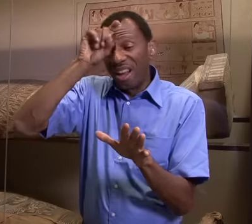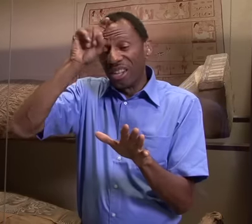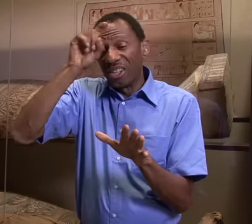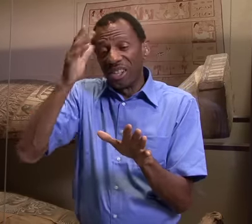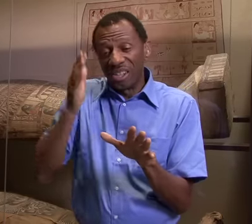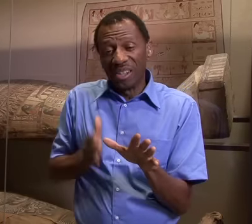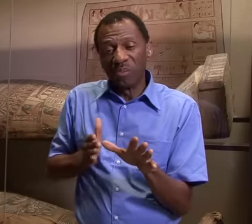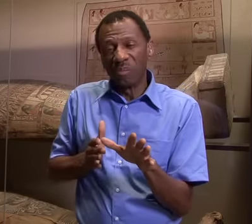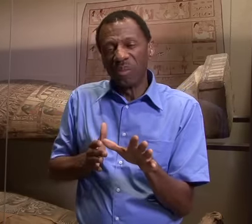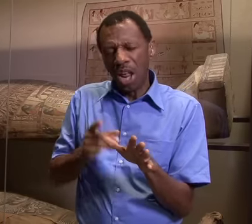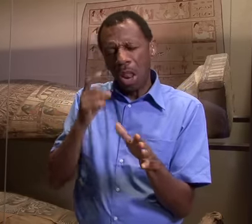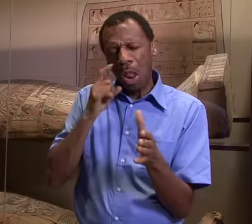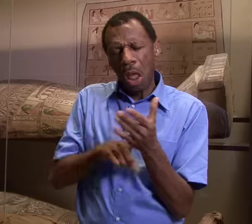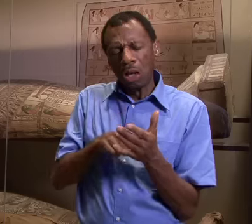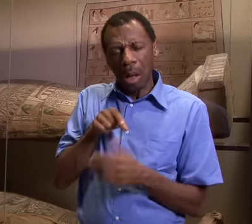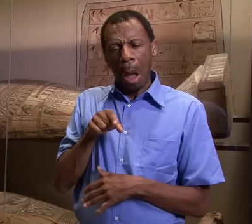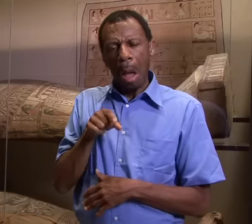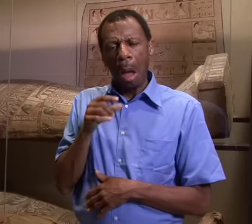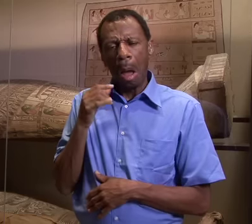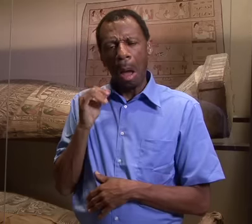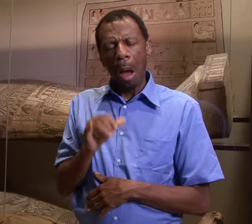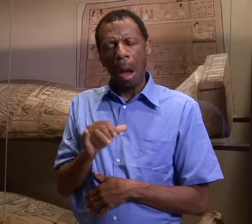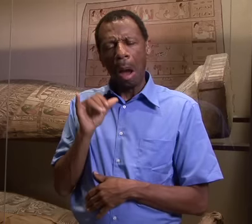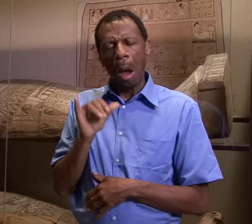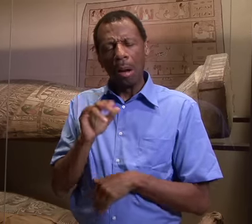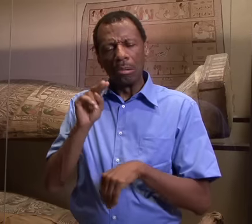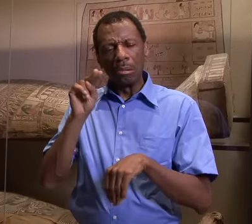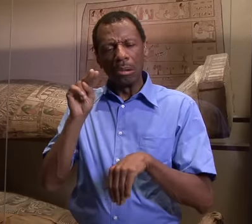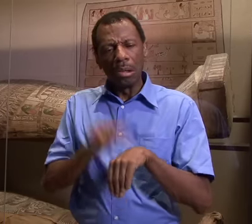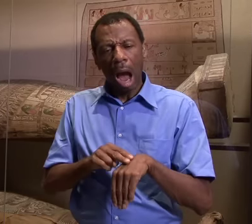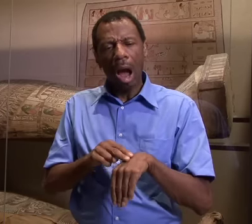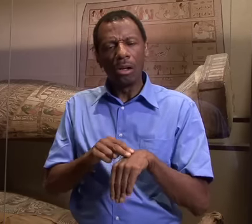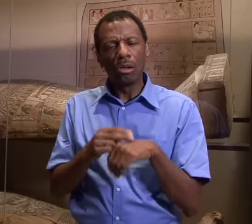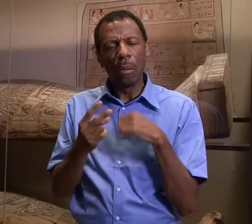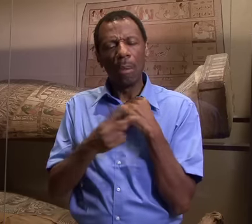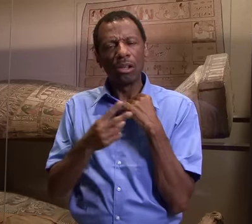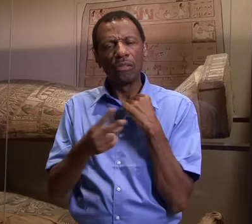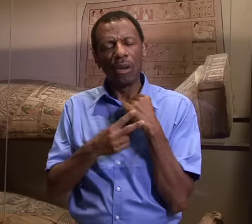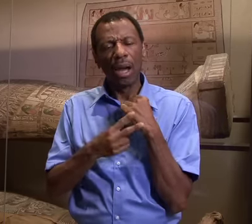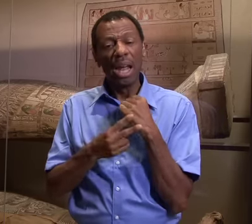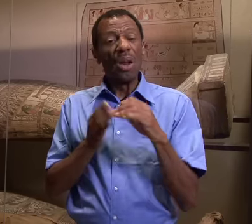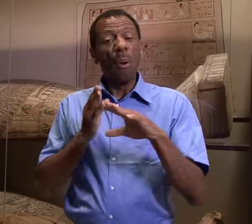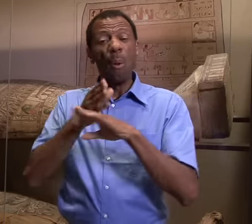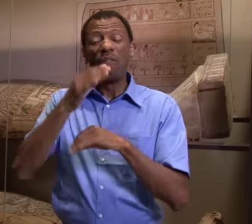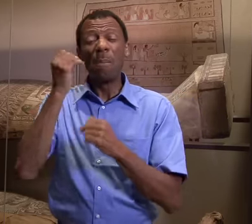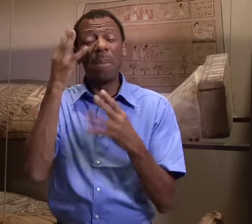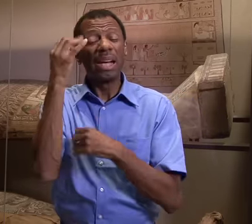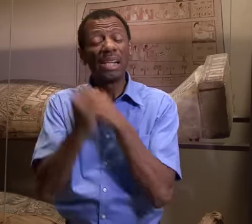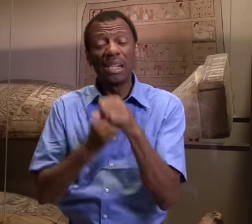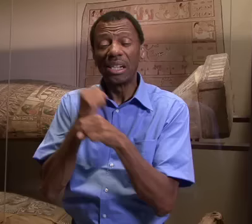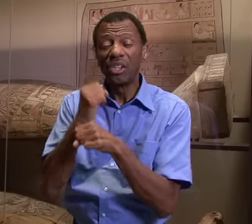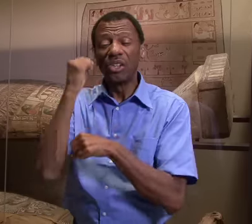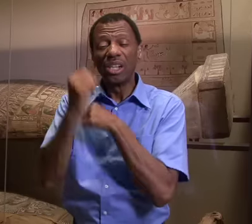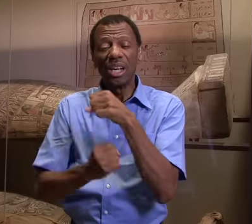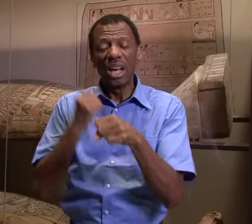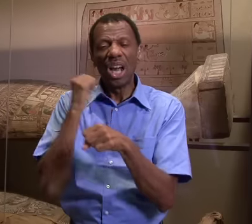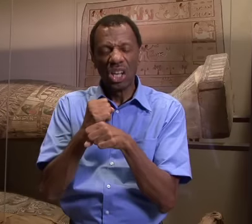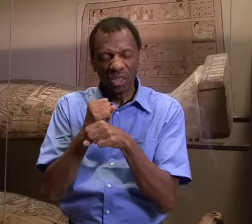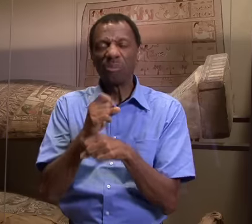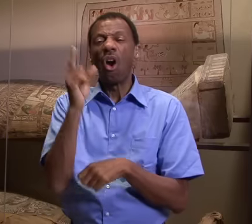bodies to dry out and become preserved. The ancient Egyptians noticed this natural preservation and over